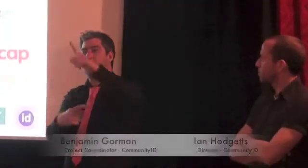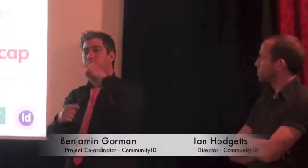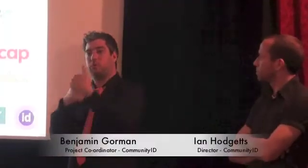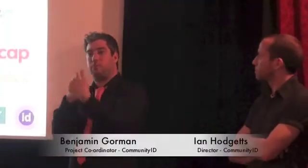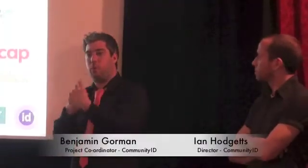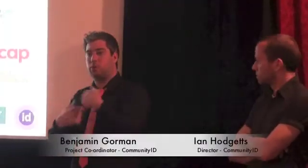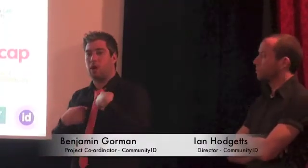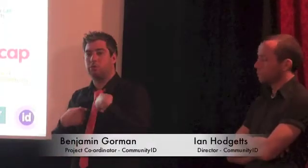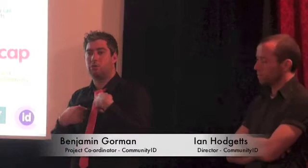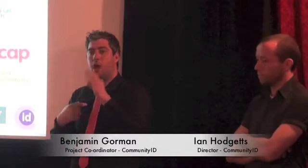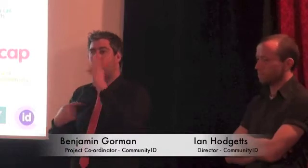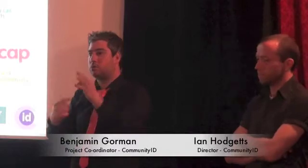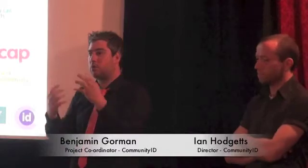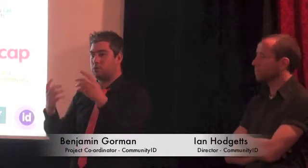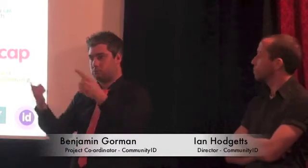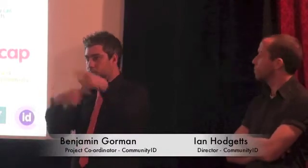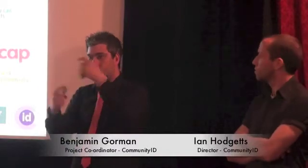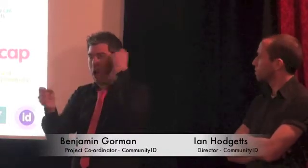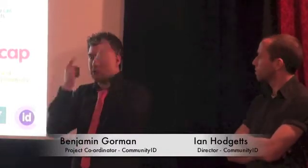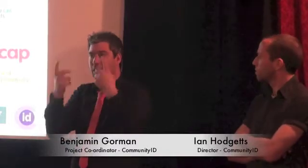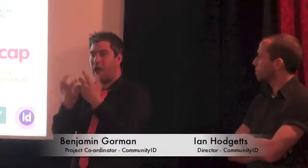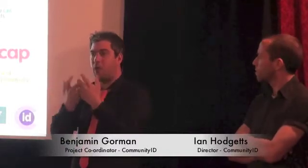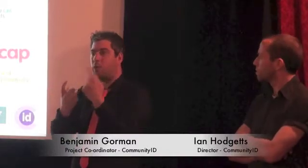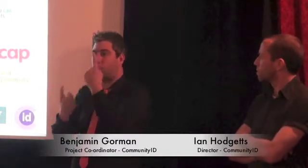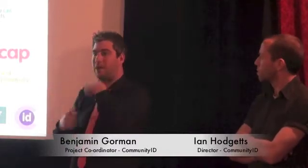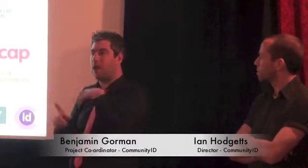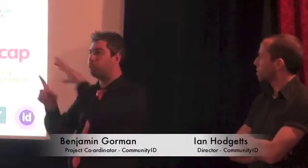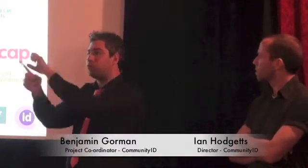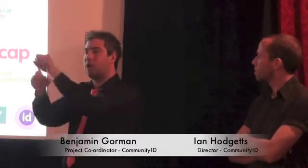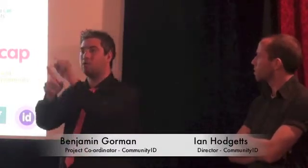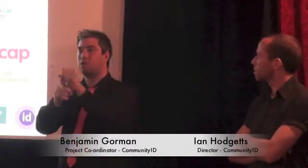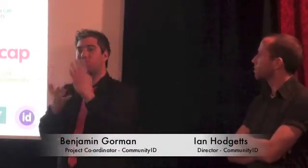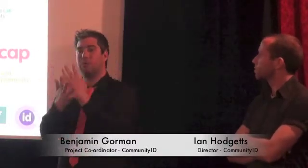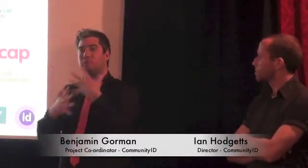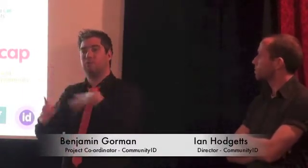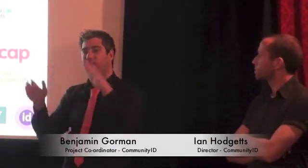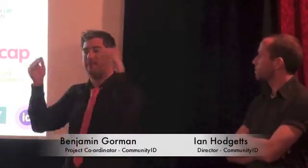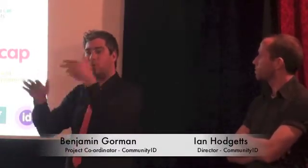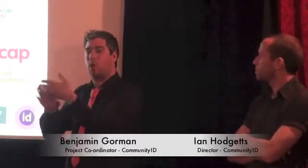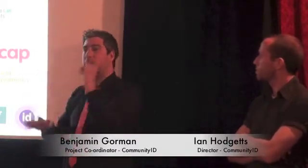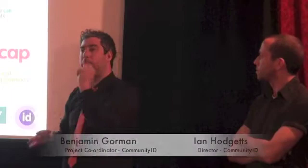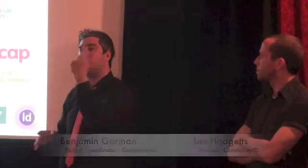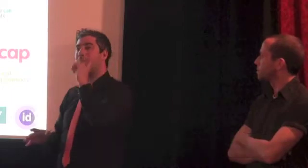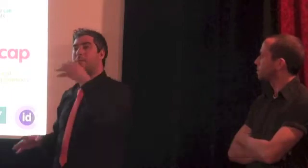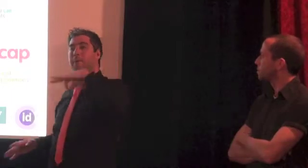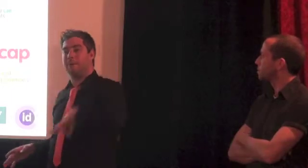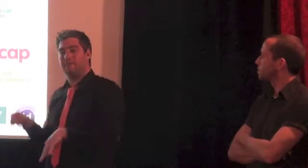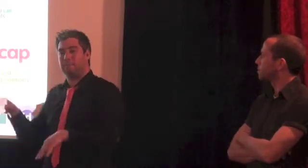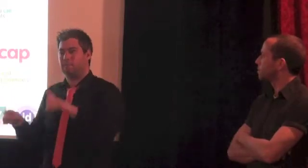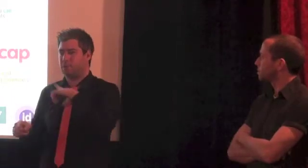So our hope is that all of you here today will be able to support us in understanding how we can reach out to organisations and focus on people